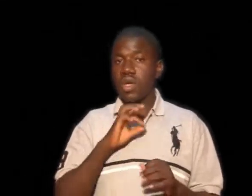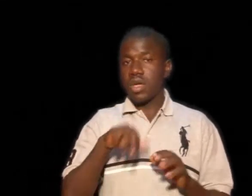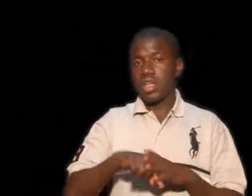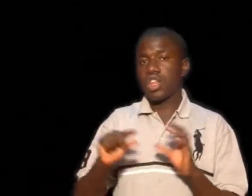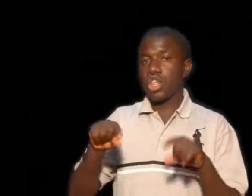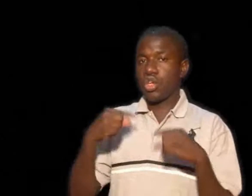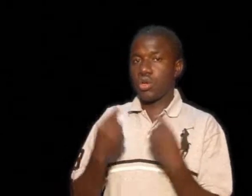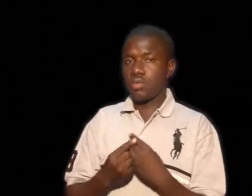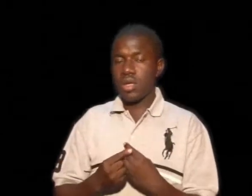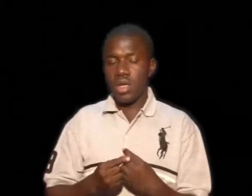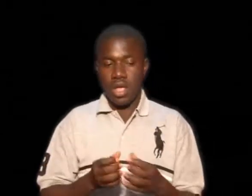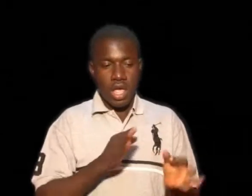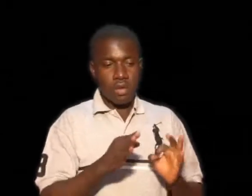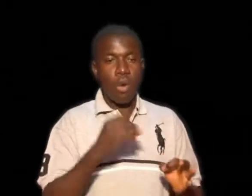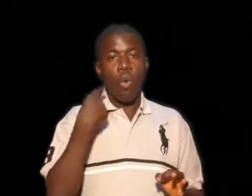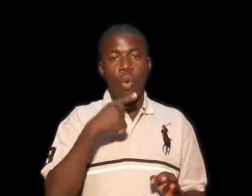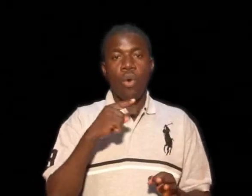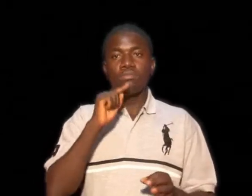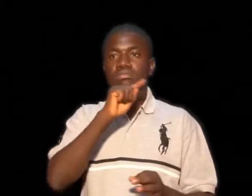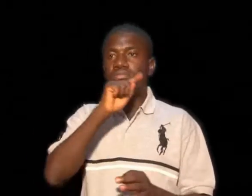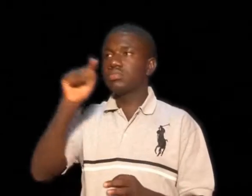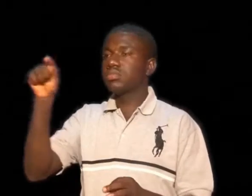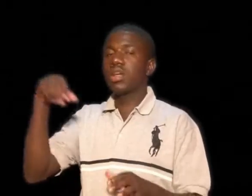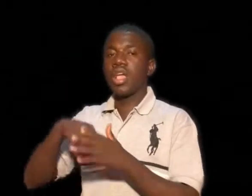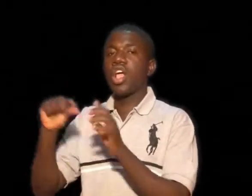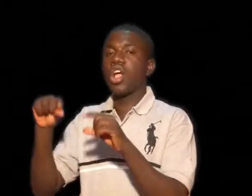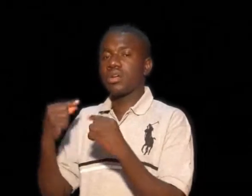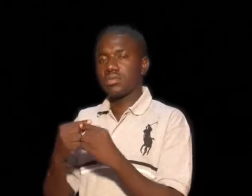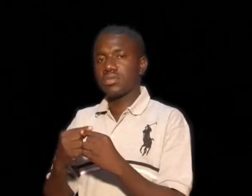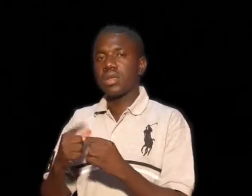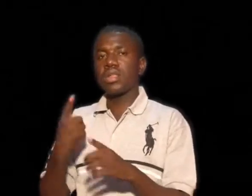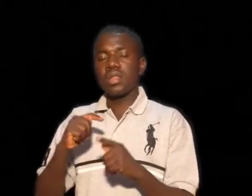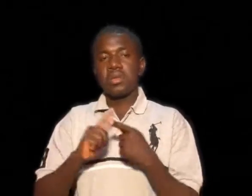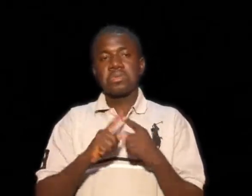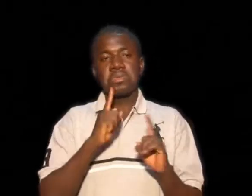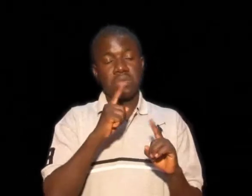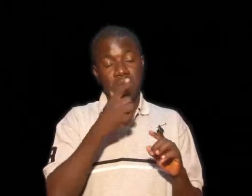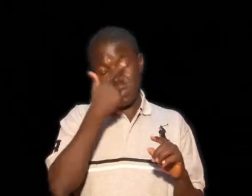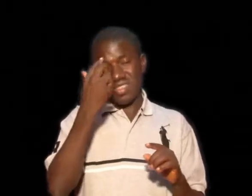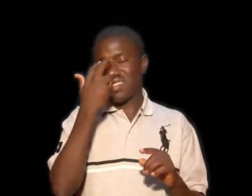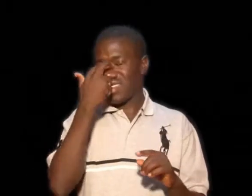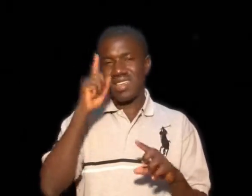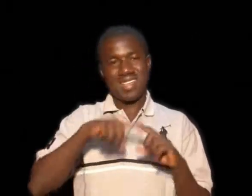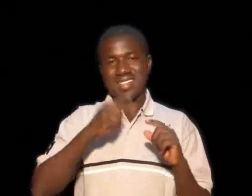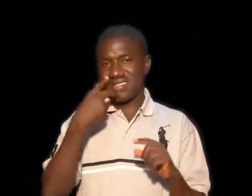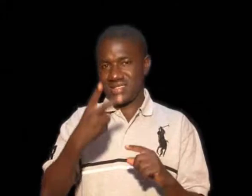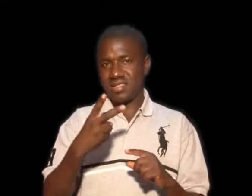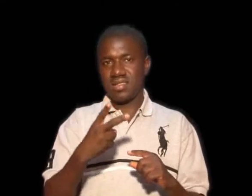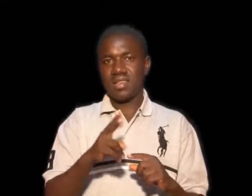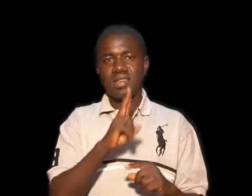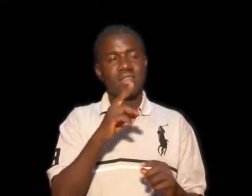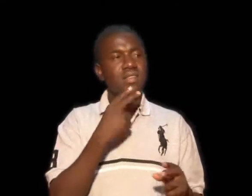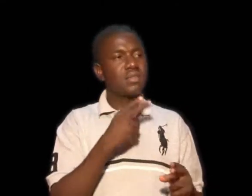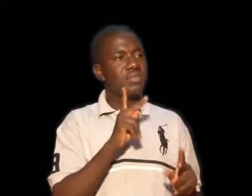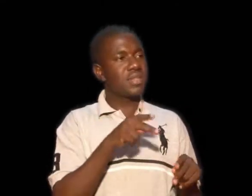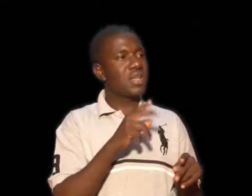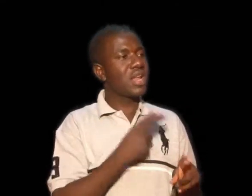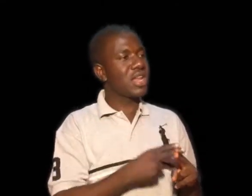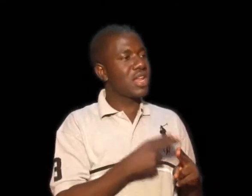If you are in a group, explain who else is with you. Identify yourself each time you speak. Use the person's